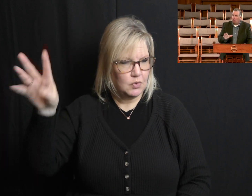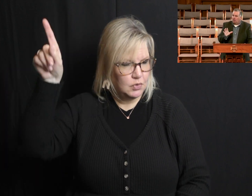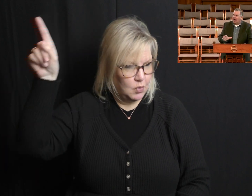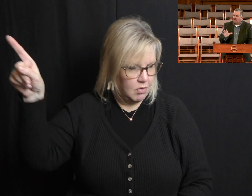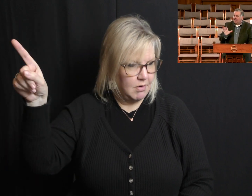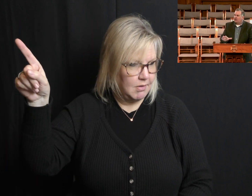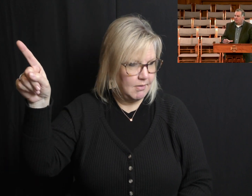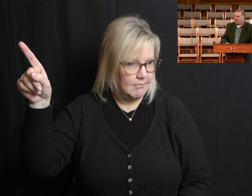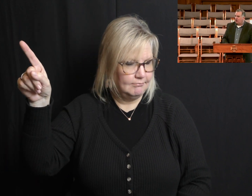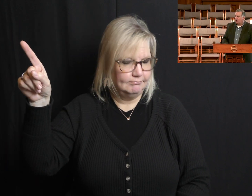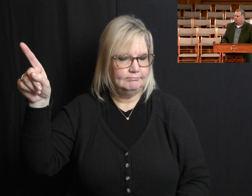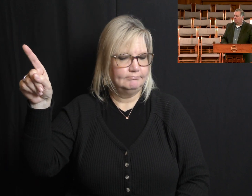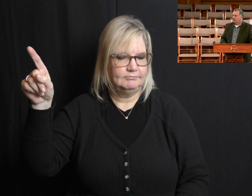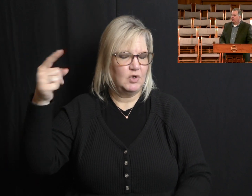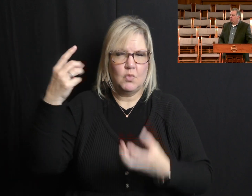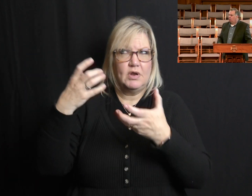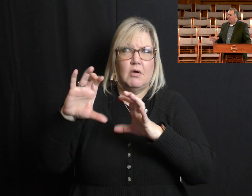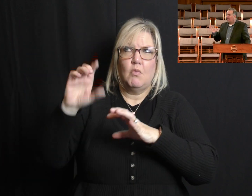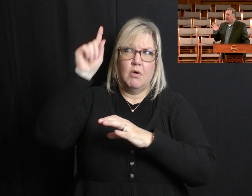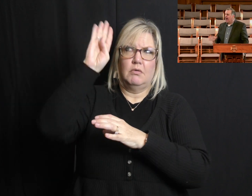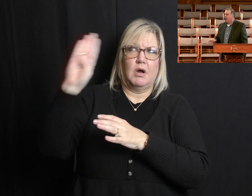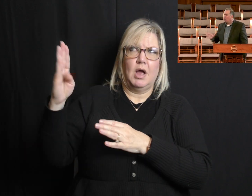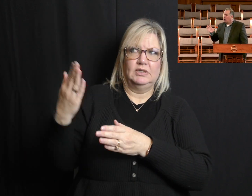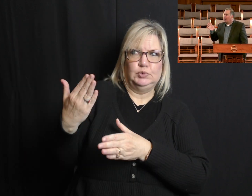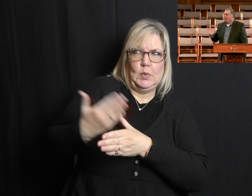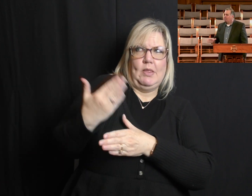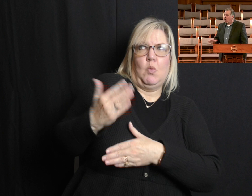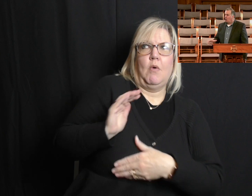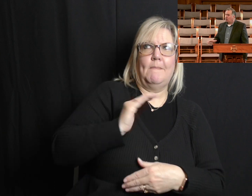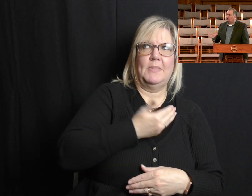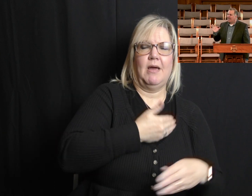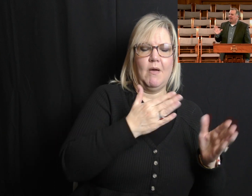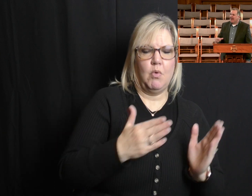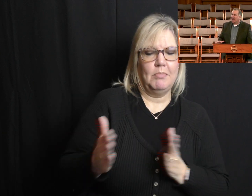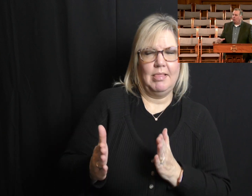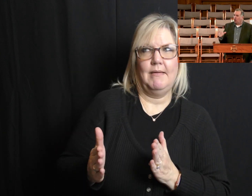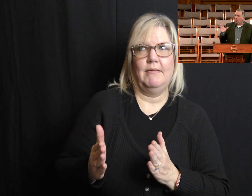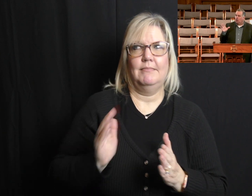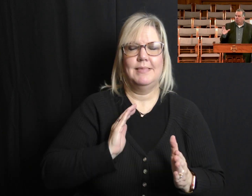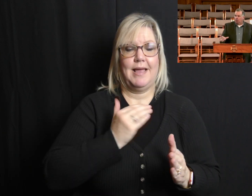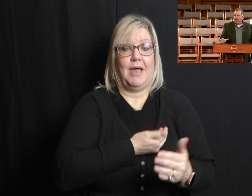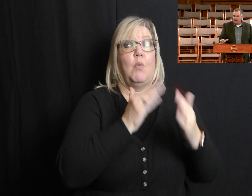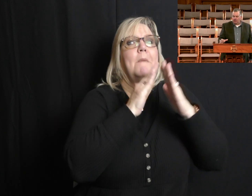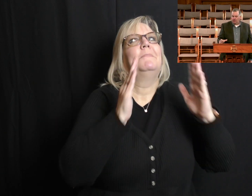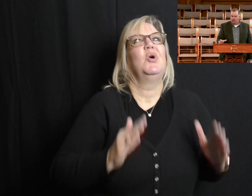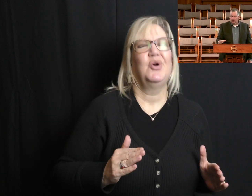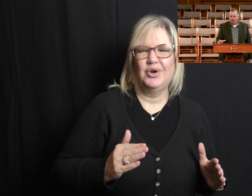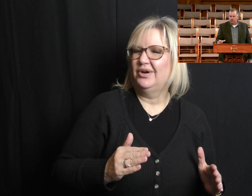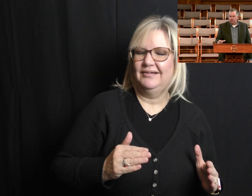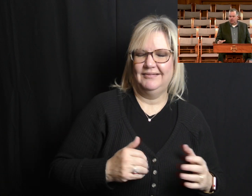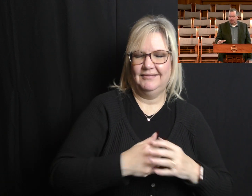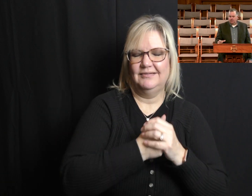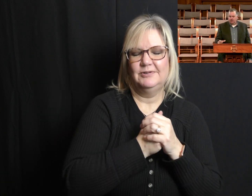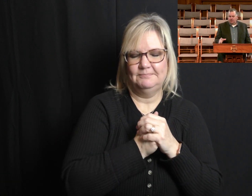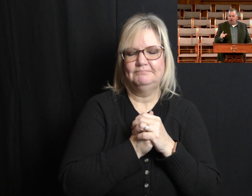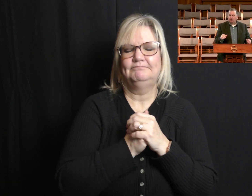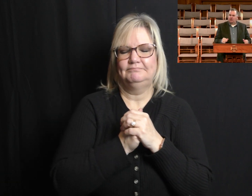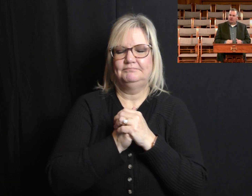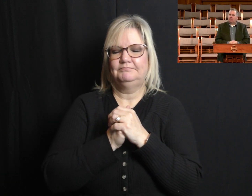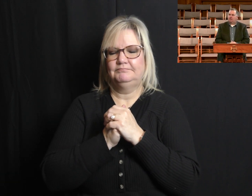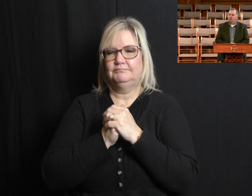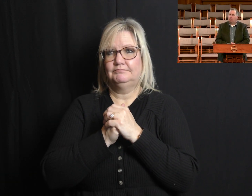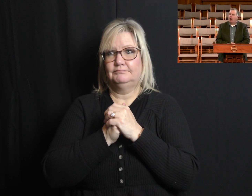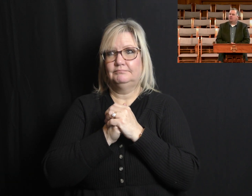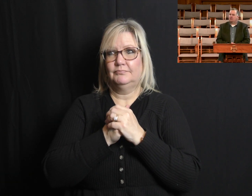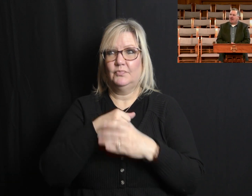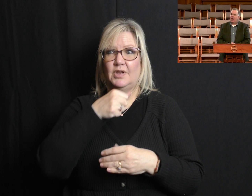don't want God to interfere with our barns and our plans. The farmer said